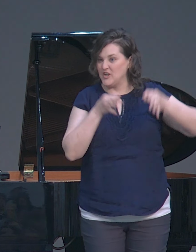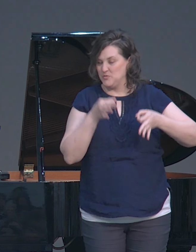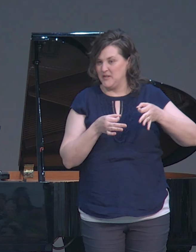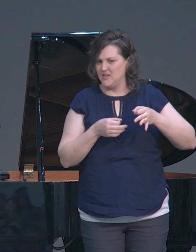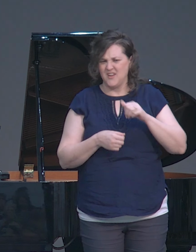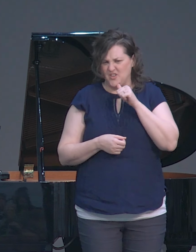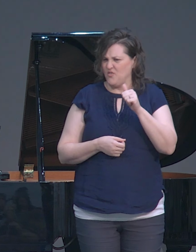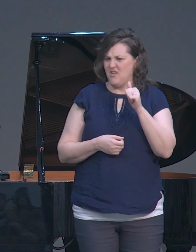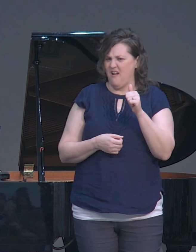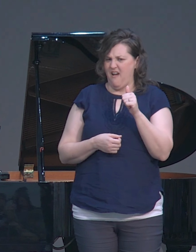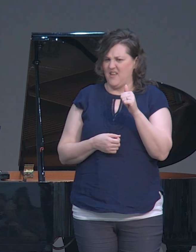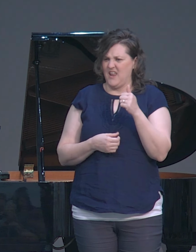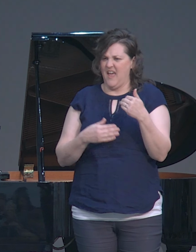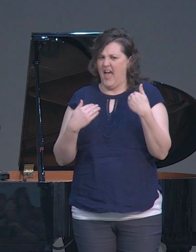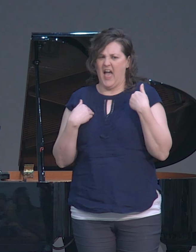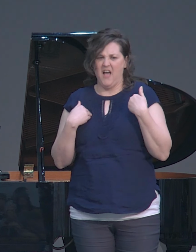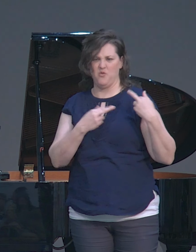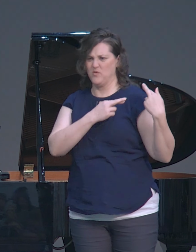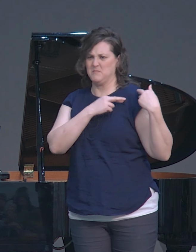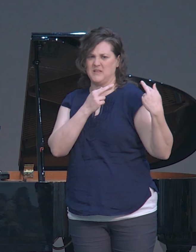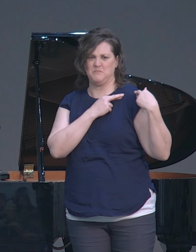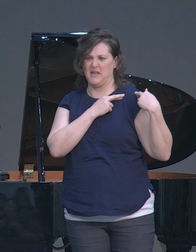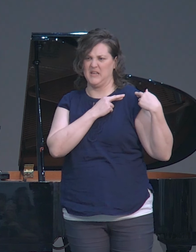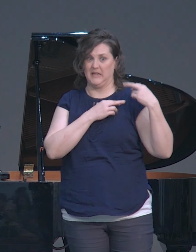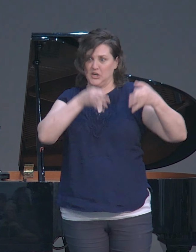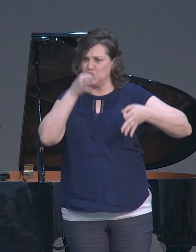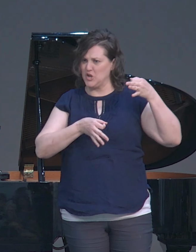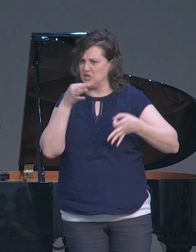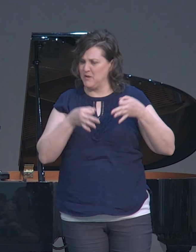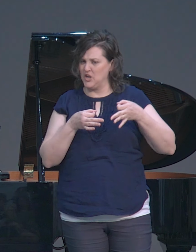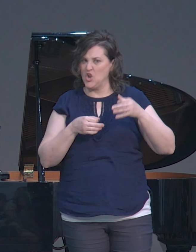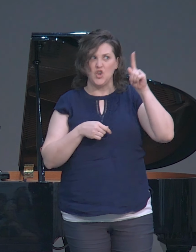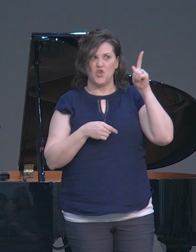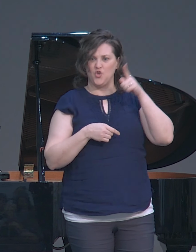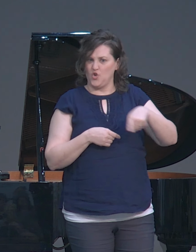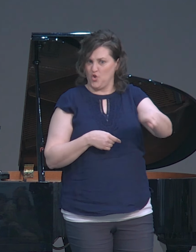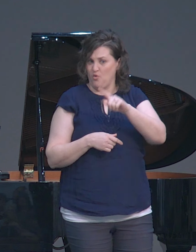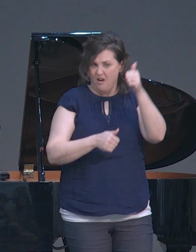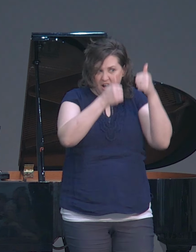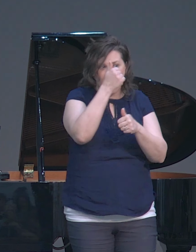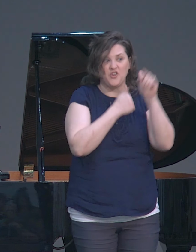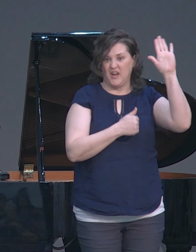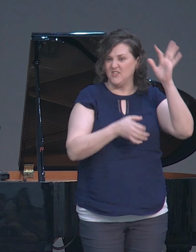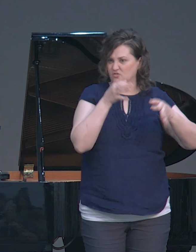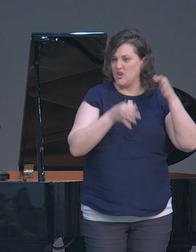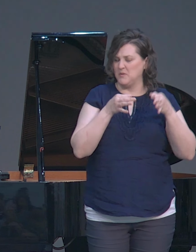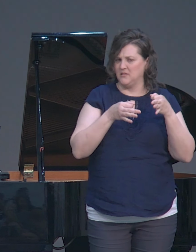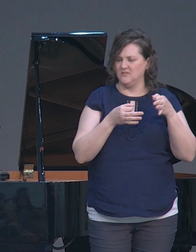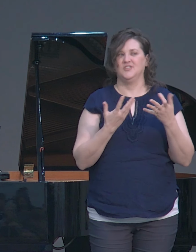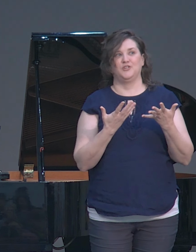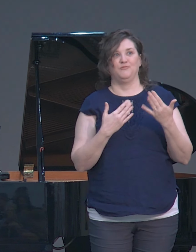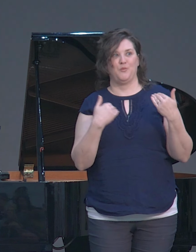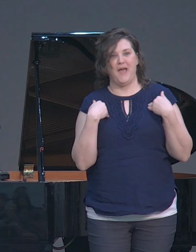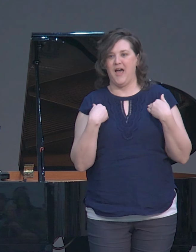that position's already taken. You're subject to his divine judgment. Well, is there a way to understand that in more plain